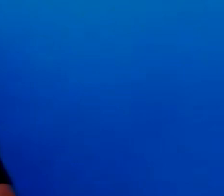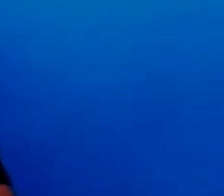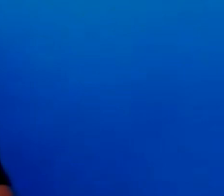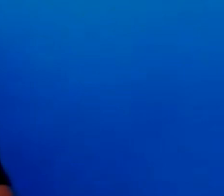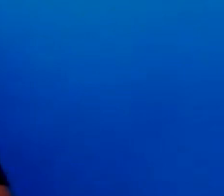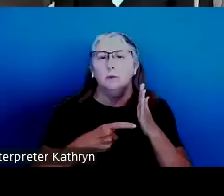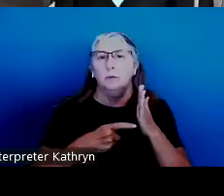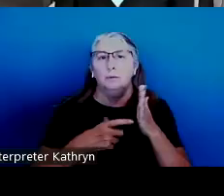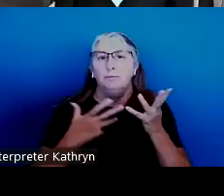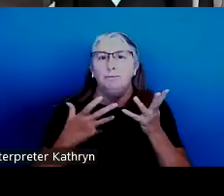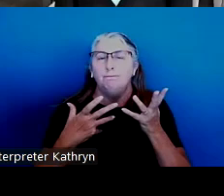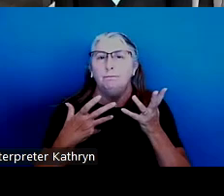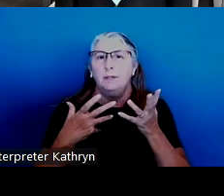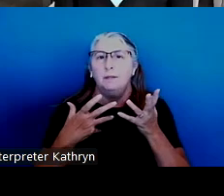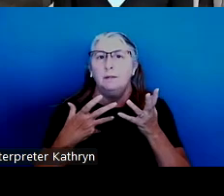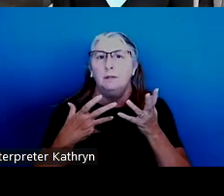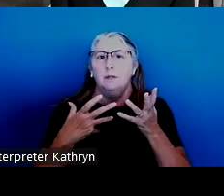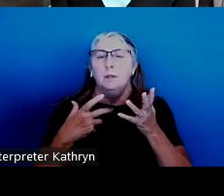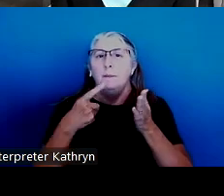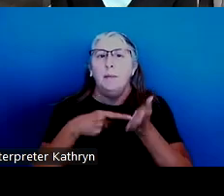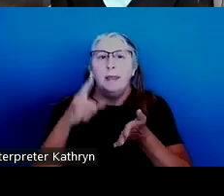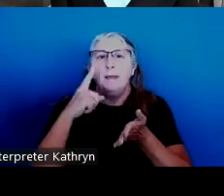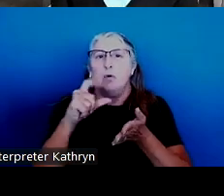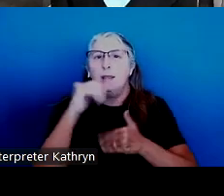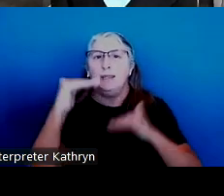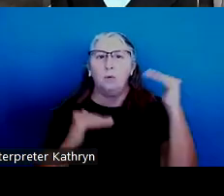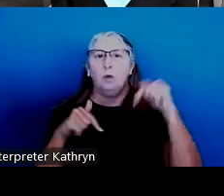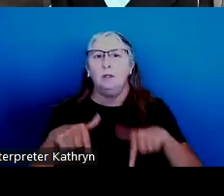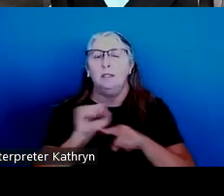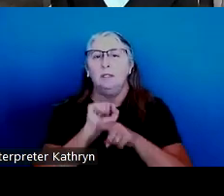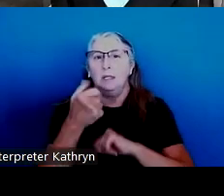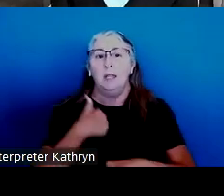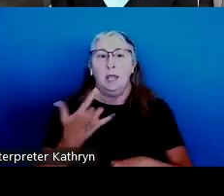for inequality in our society,